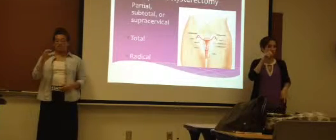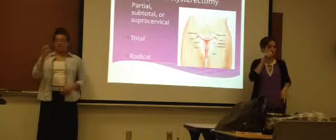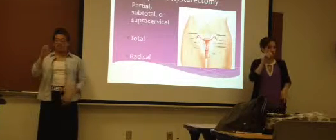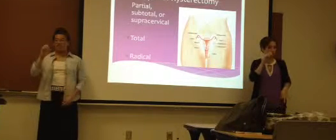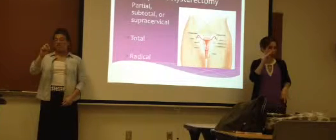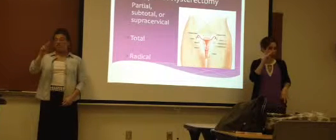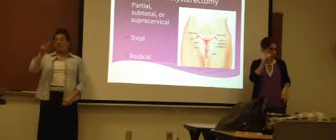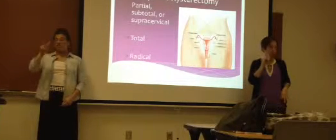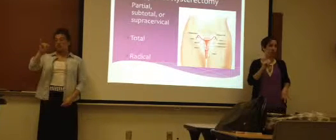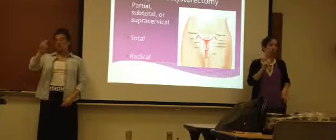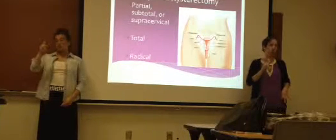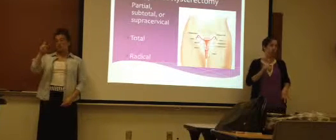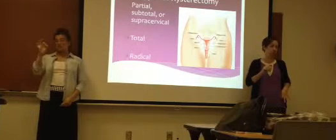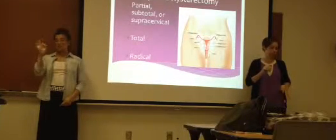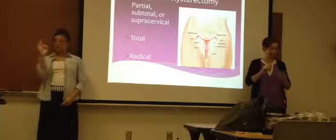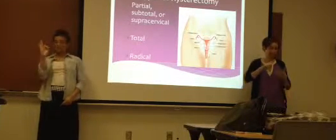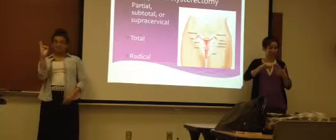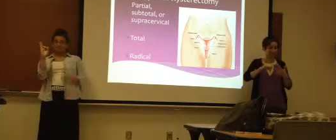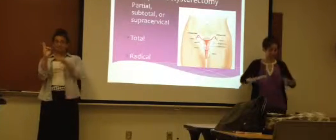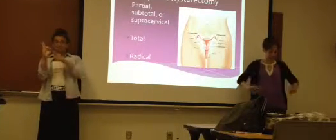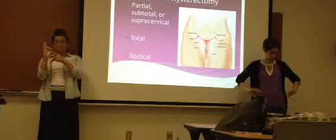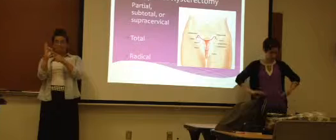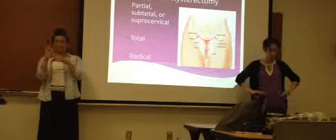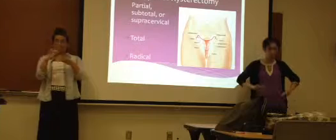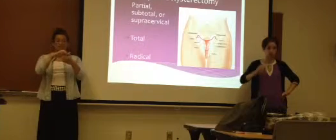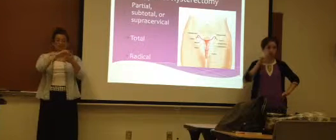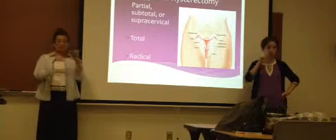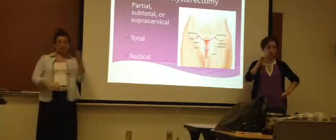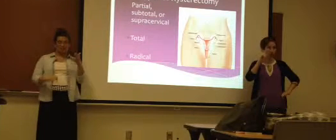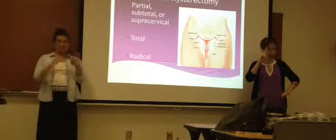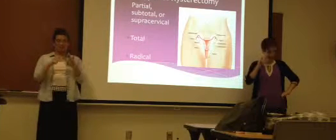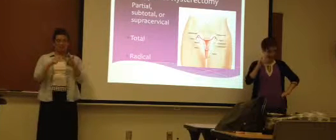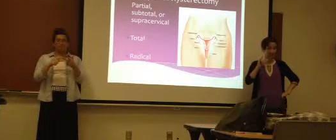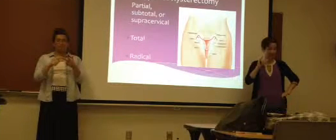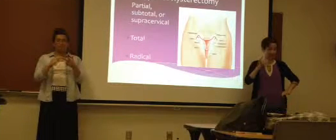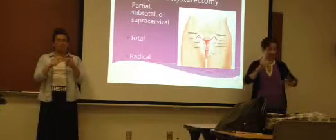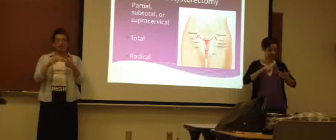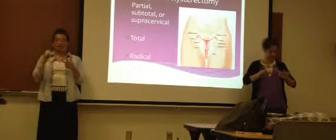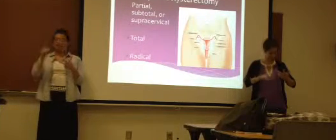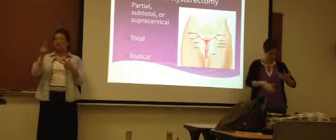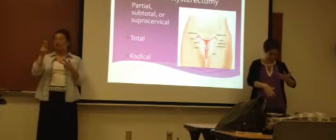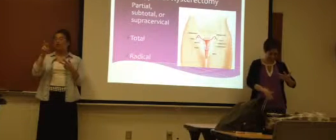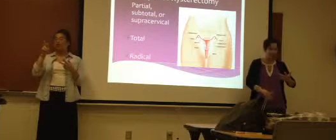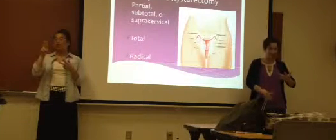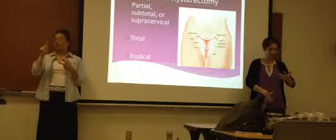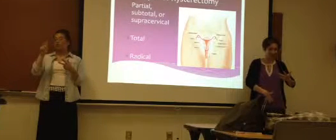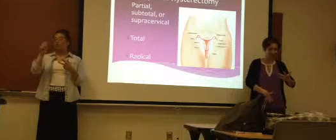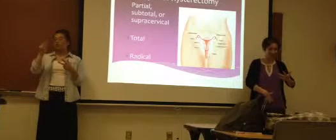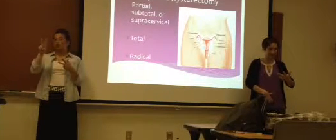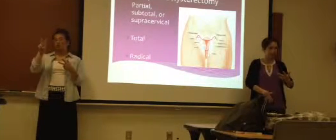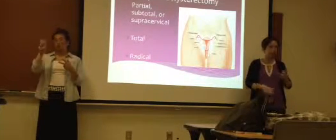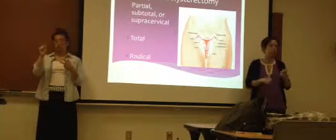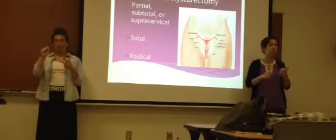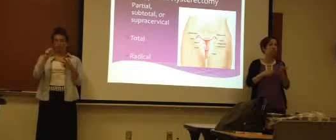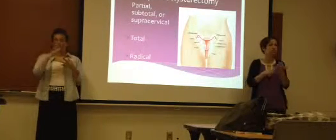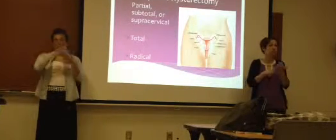There are 3 types of hysterectomies. There is a subtotal, which only removes the upper part of